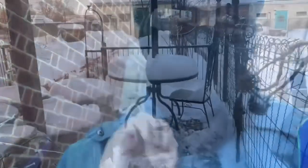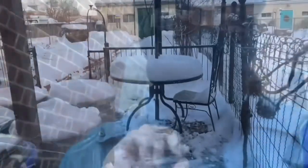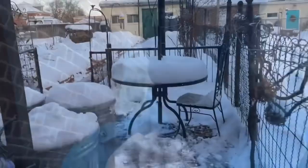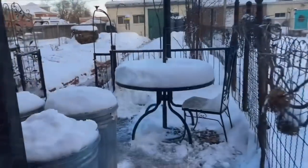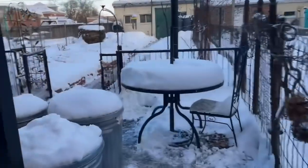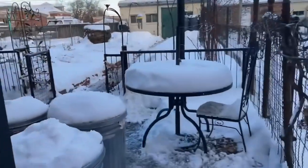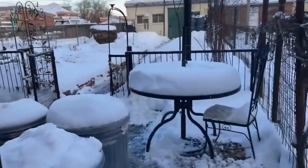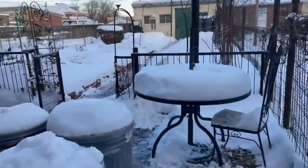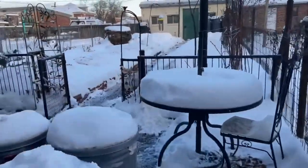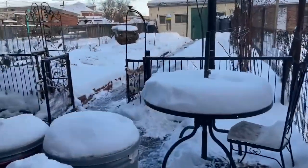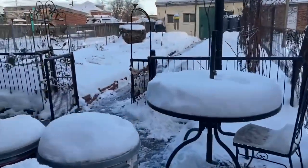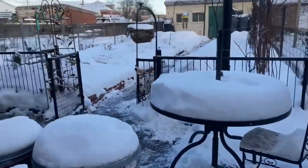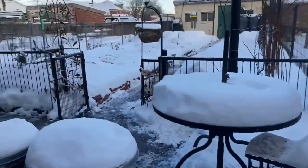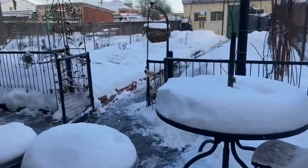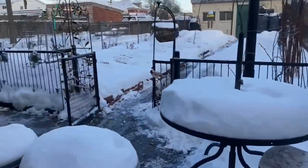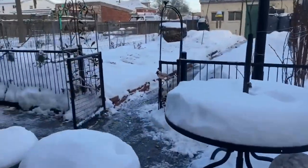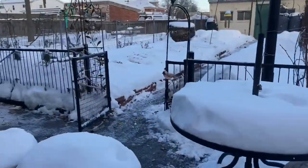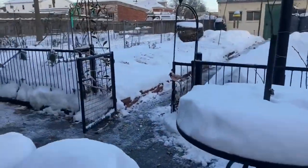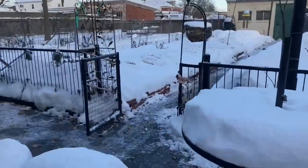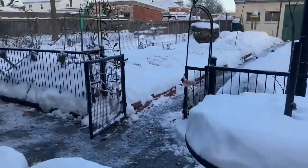to be fine. We don't have any ice.